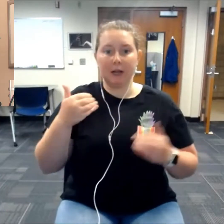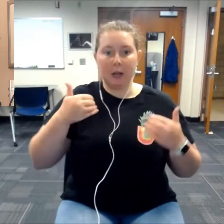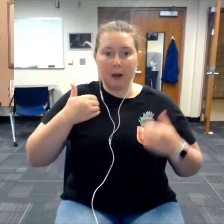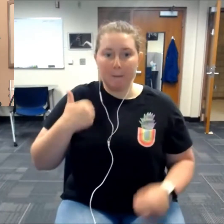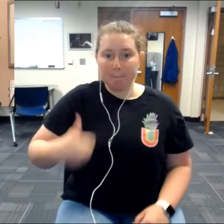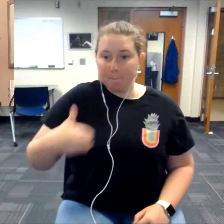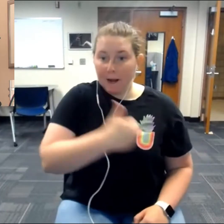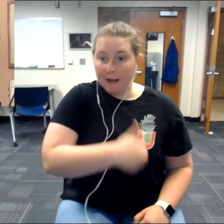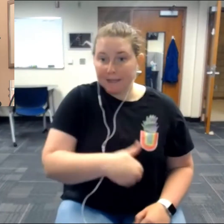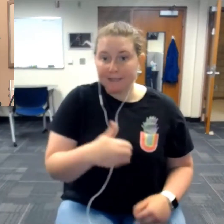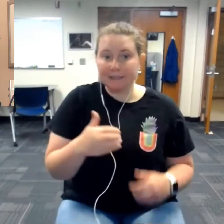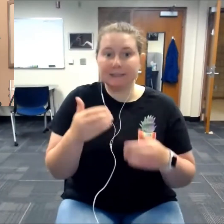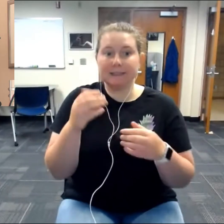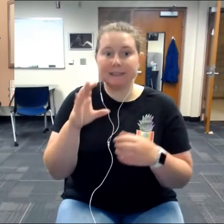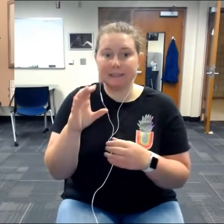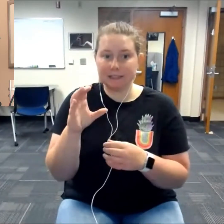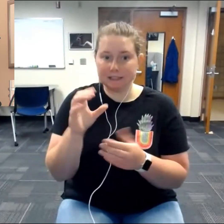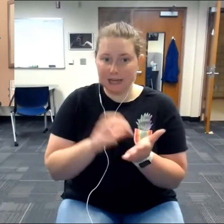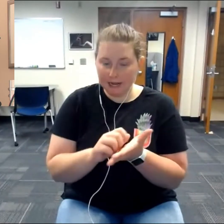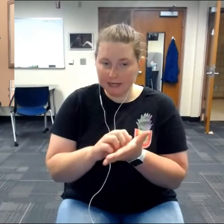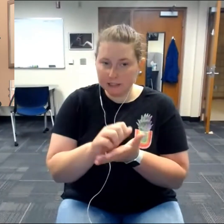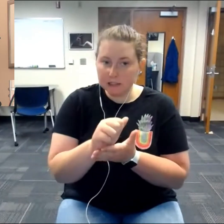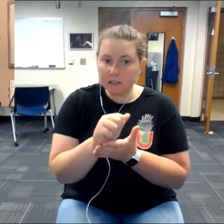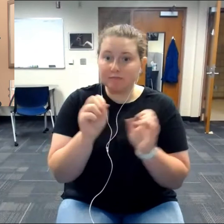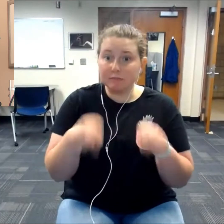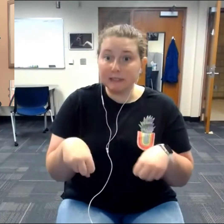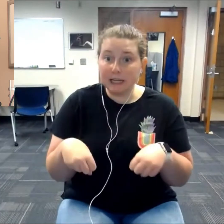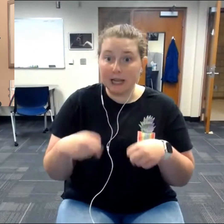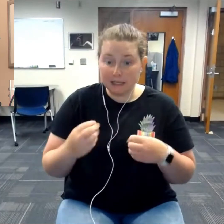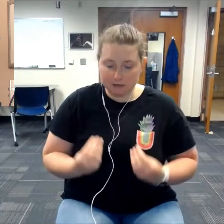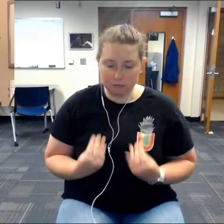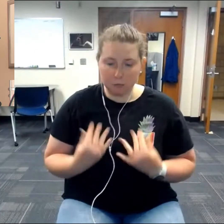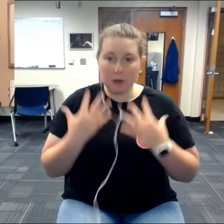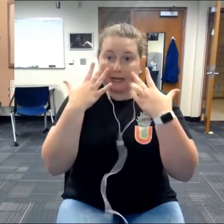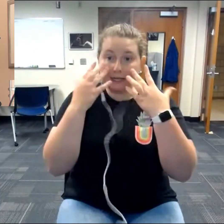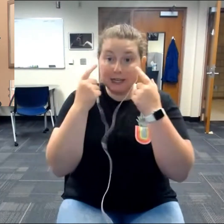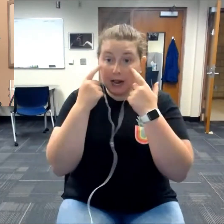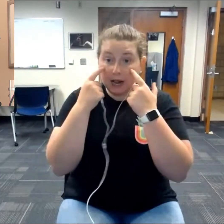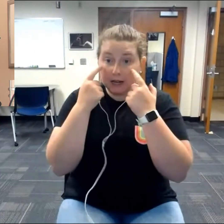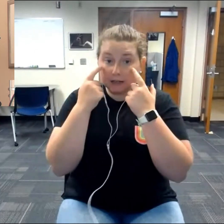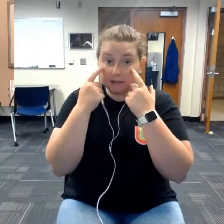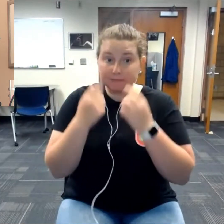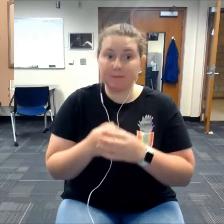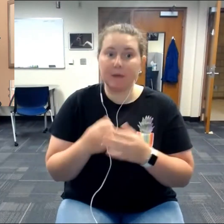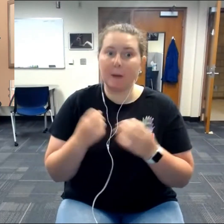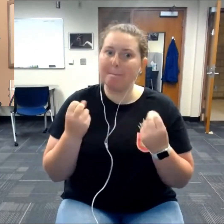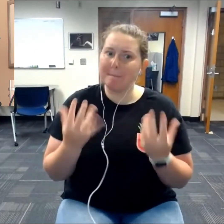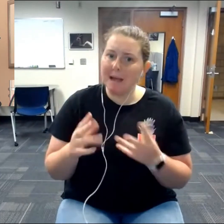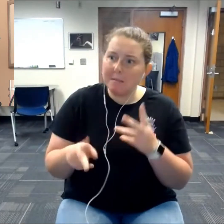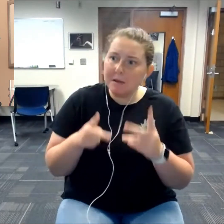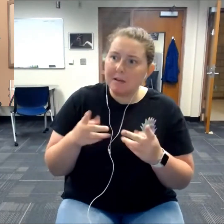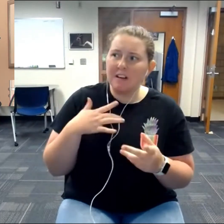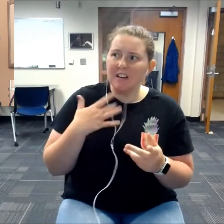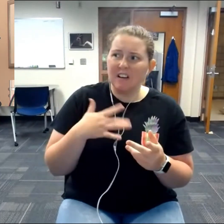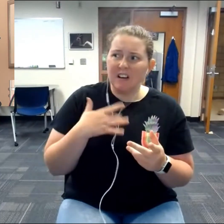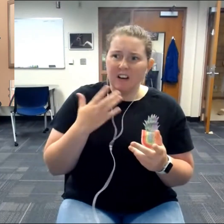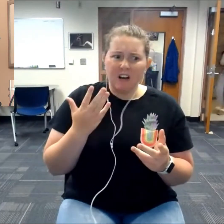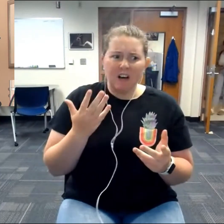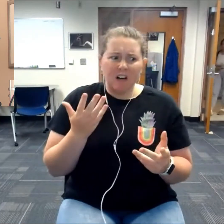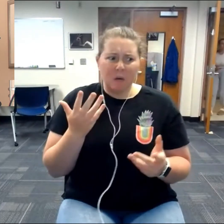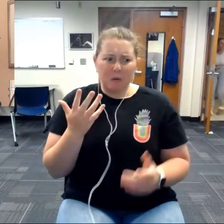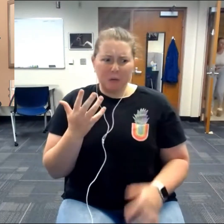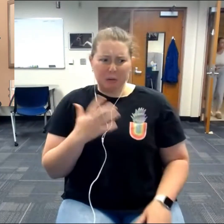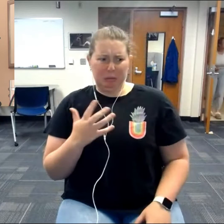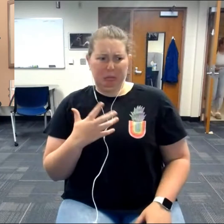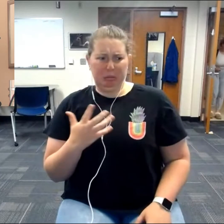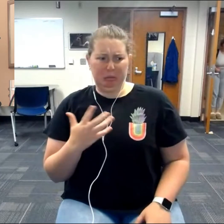if there are issues there. So a lot of people feel unfortunately invaded when we start asking so many medical